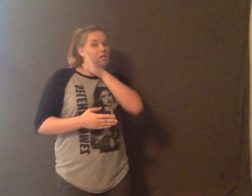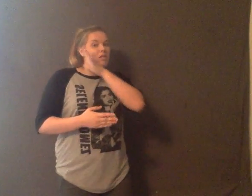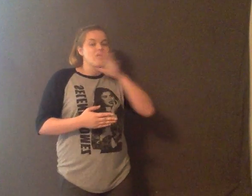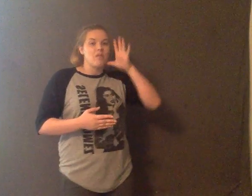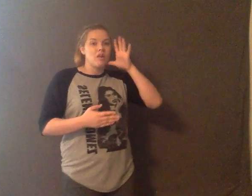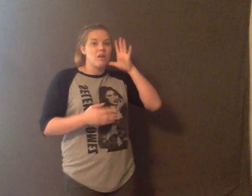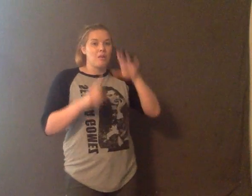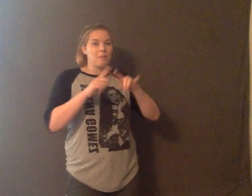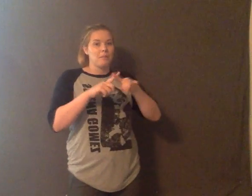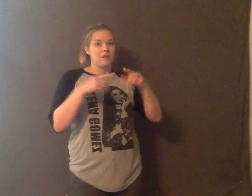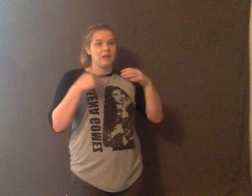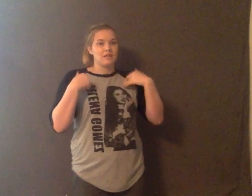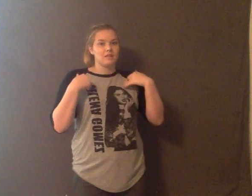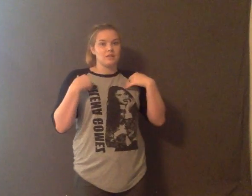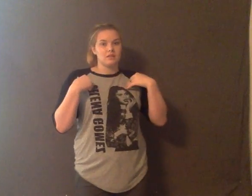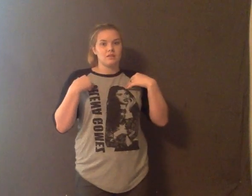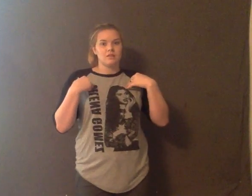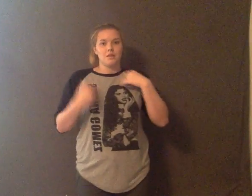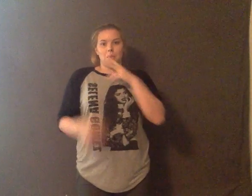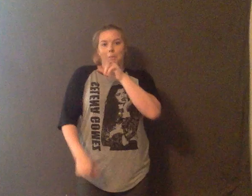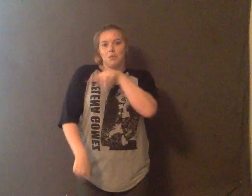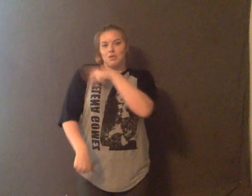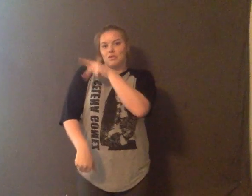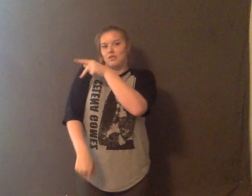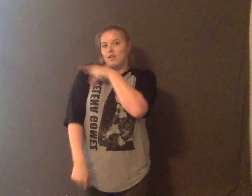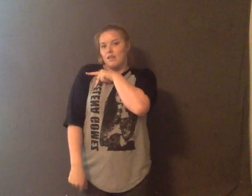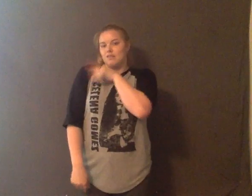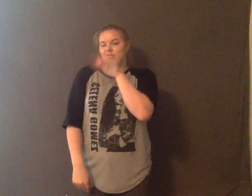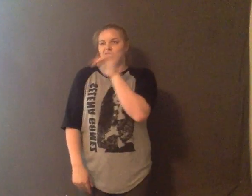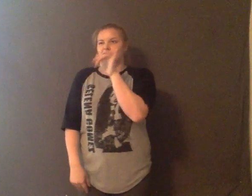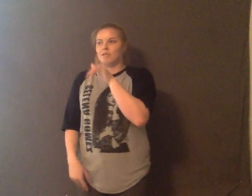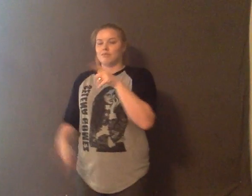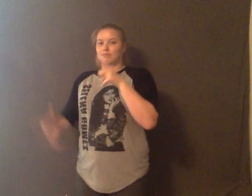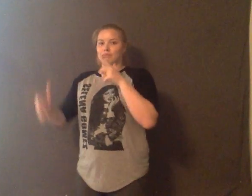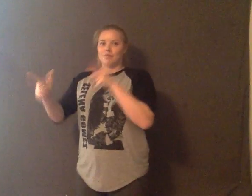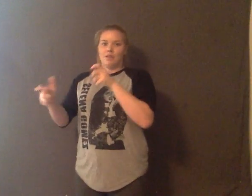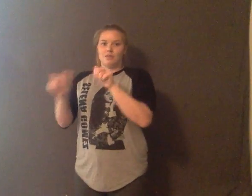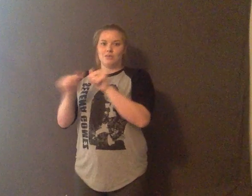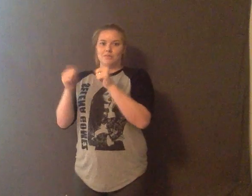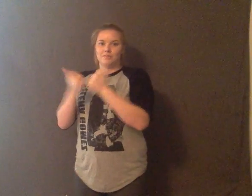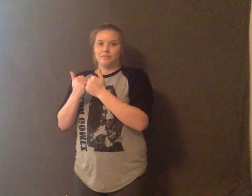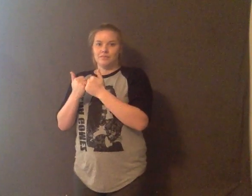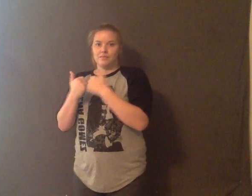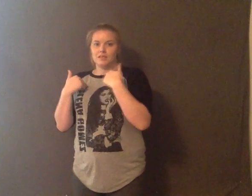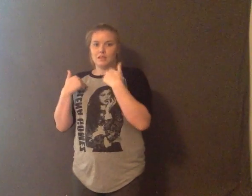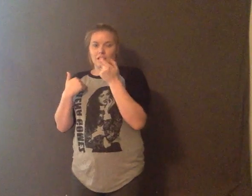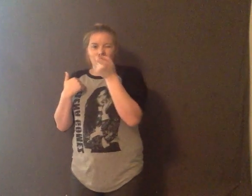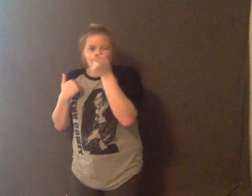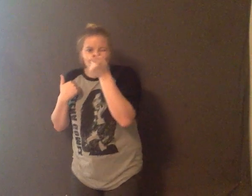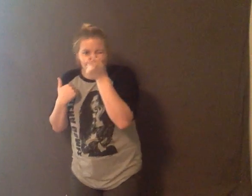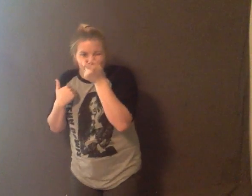of the National Rifle Association. So any little thing that comes up, man, they beat it to